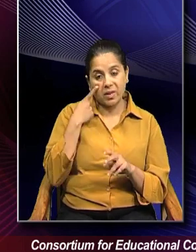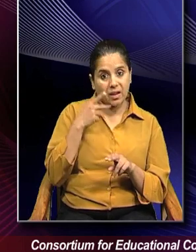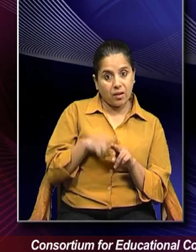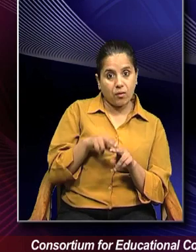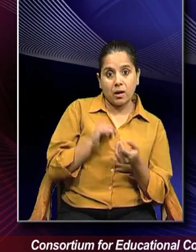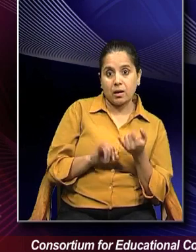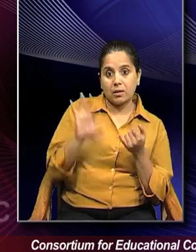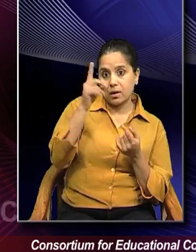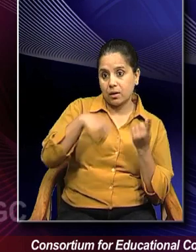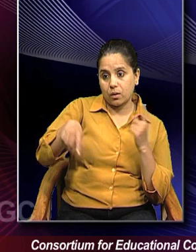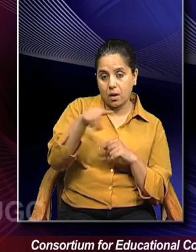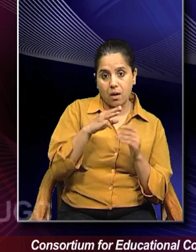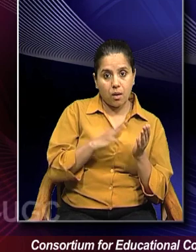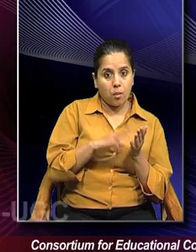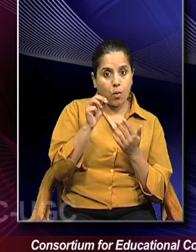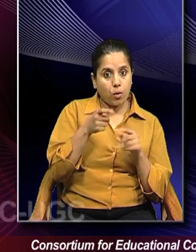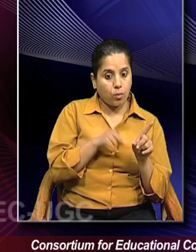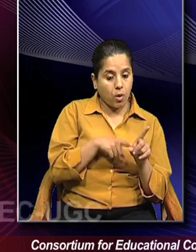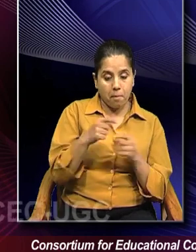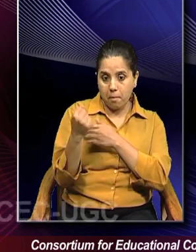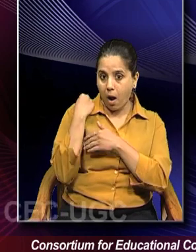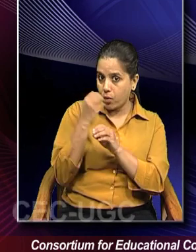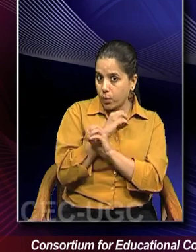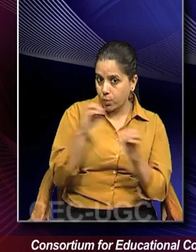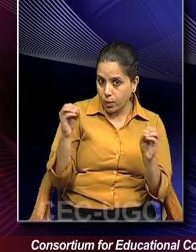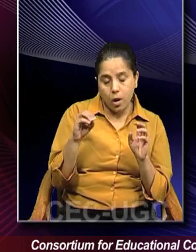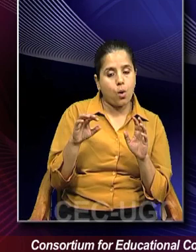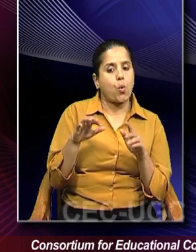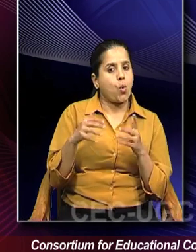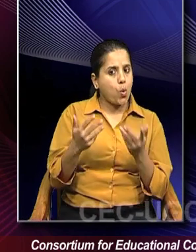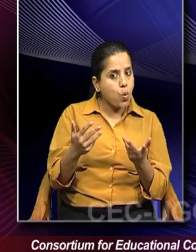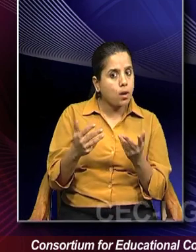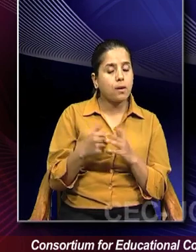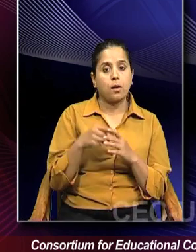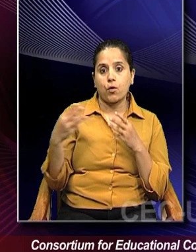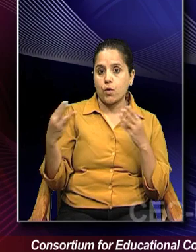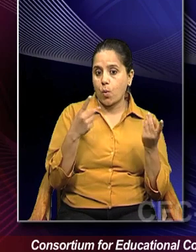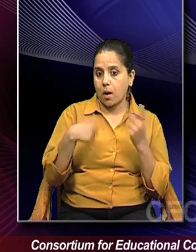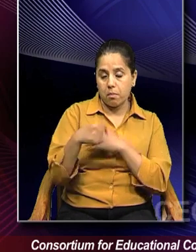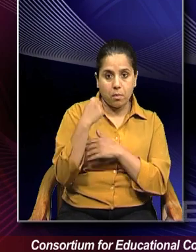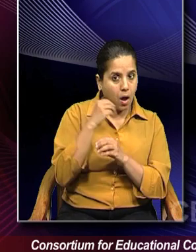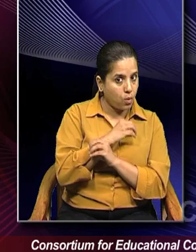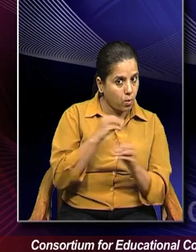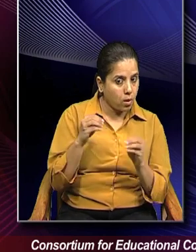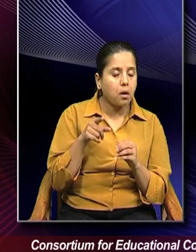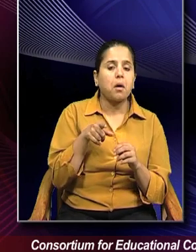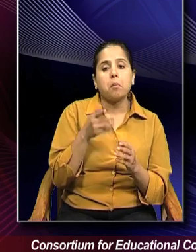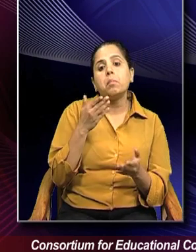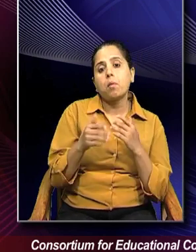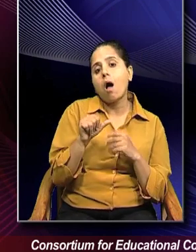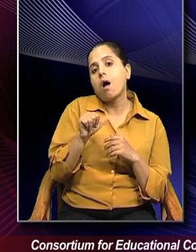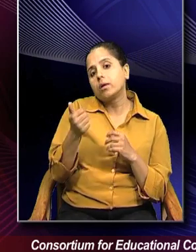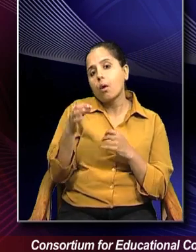do not have monopoly of power or monopoly of war, then there can be